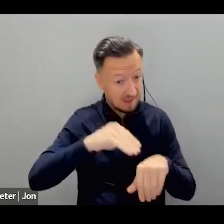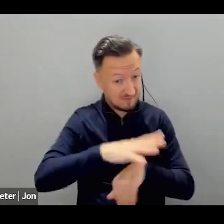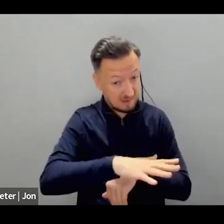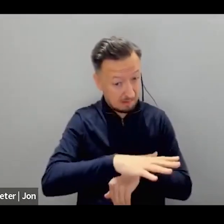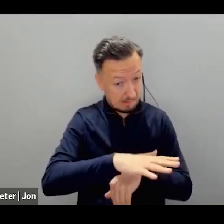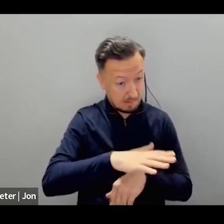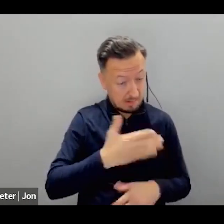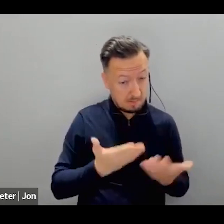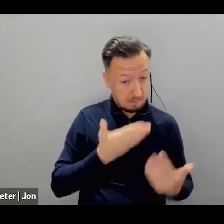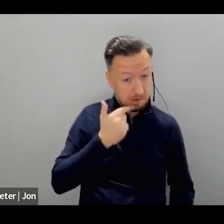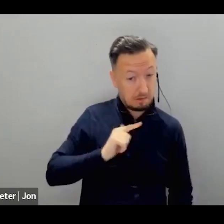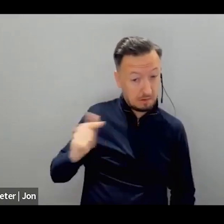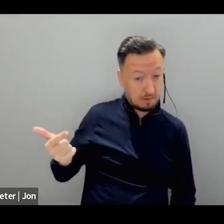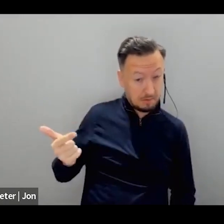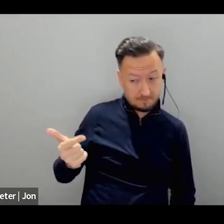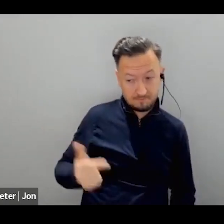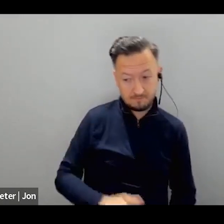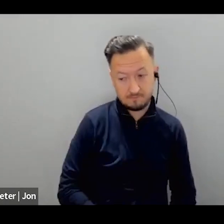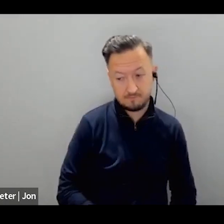a better question too.